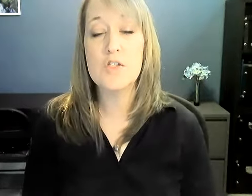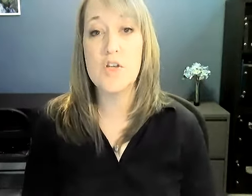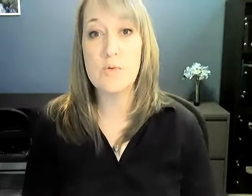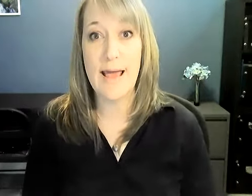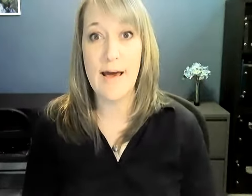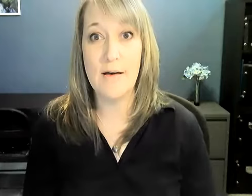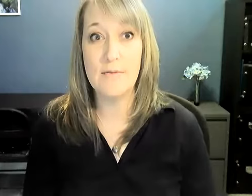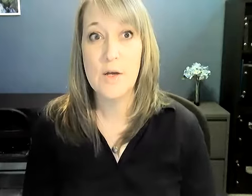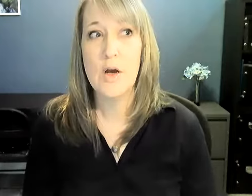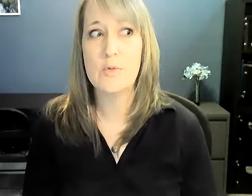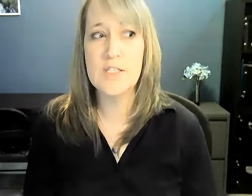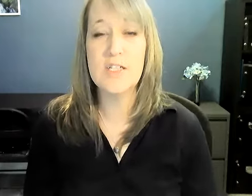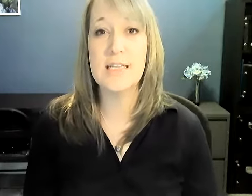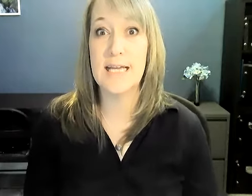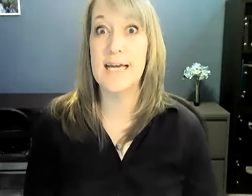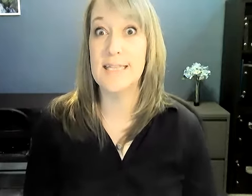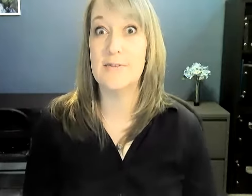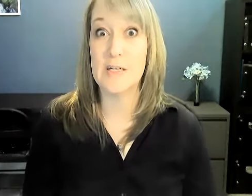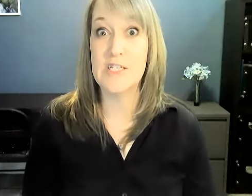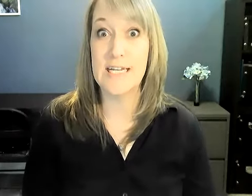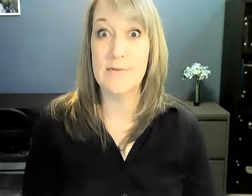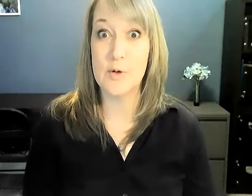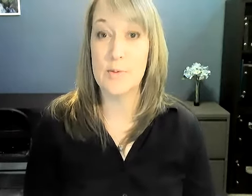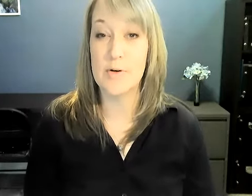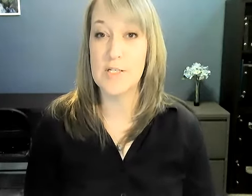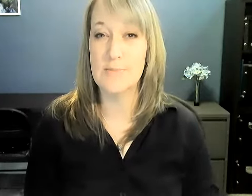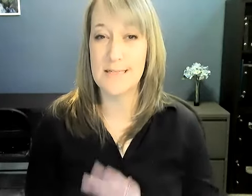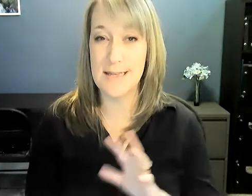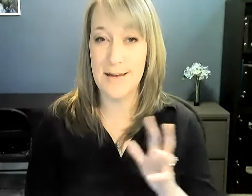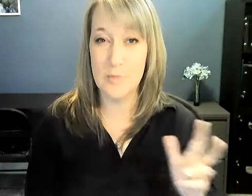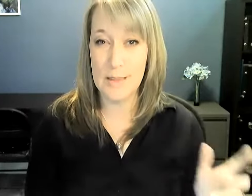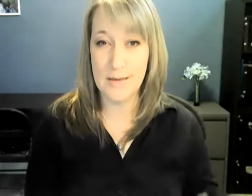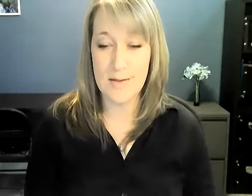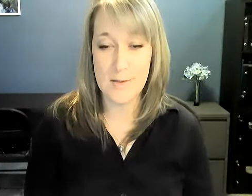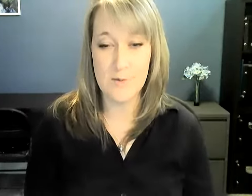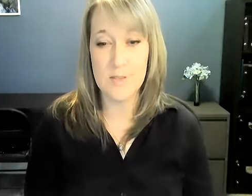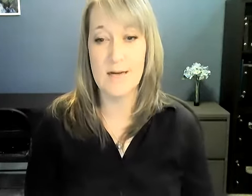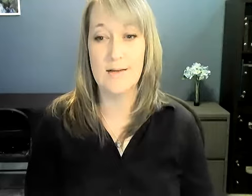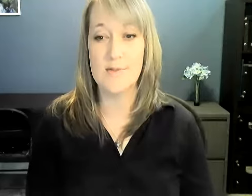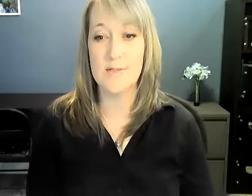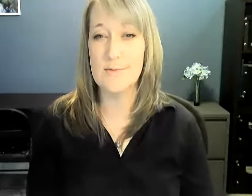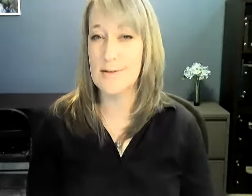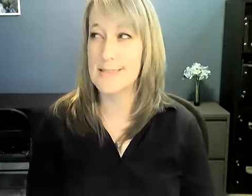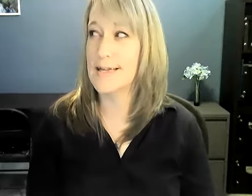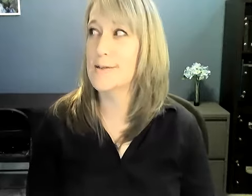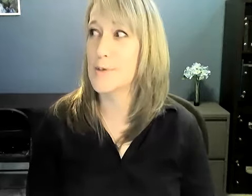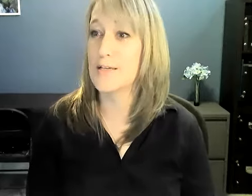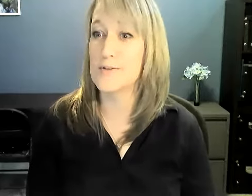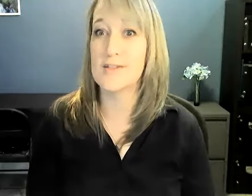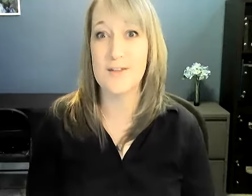Don't have originally had that French negative incorporation, but it's kind of been lost over time. So I don't know exactly what it used to look